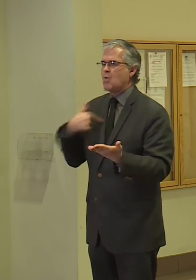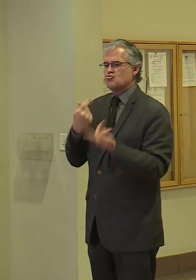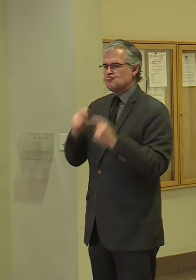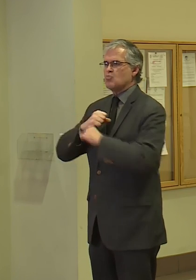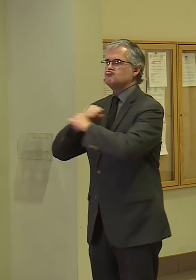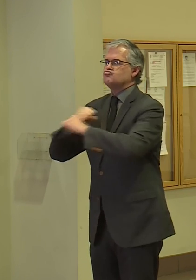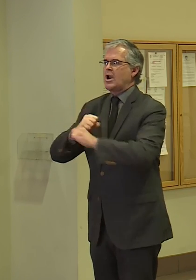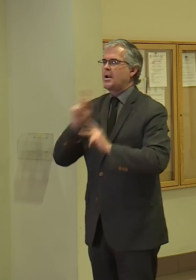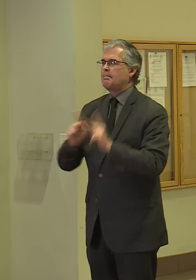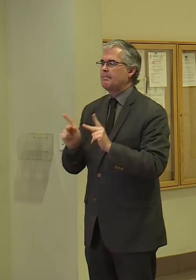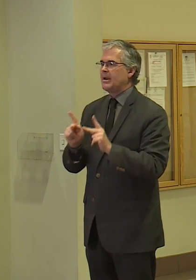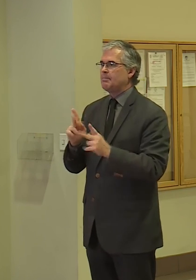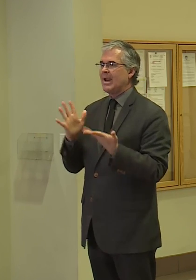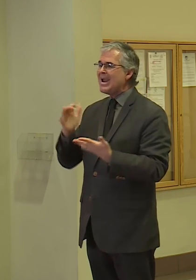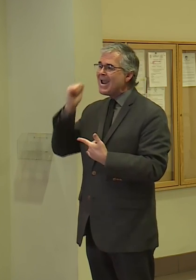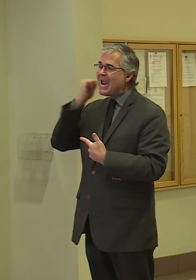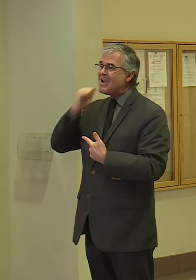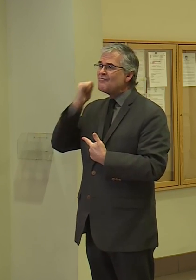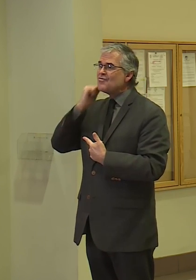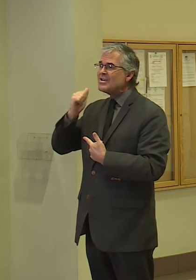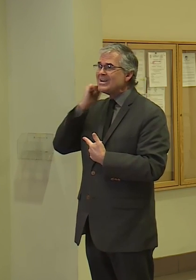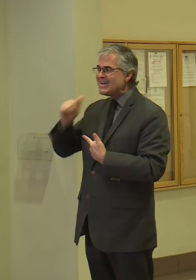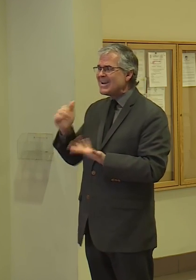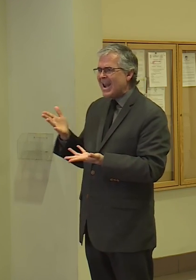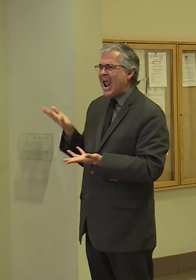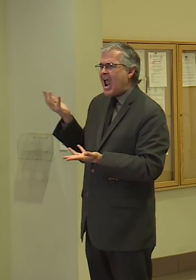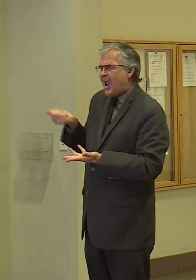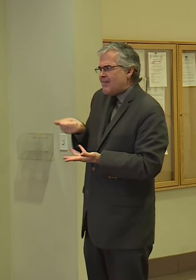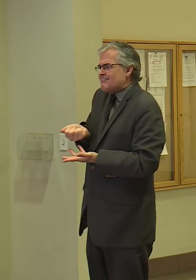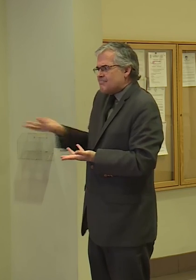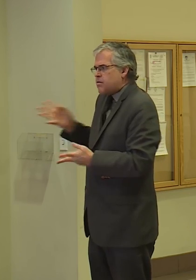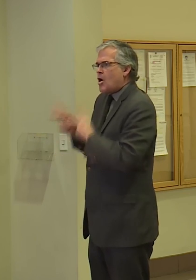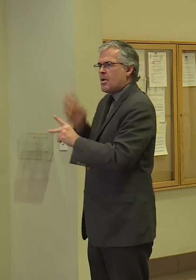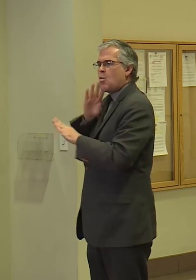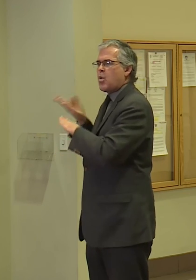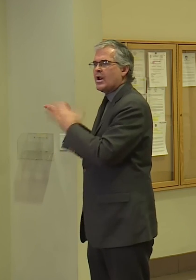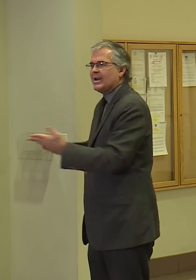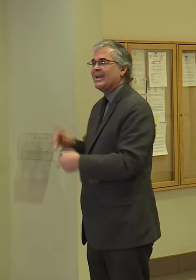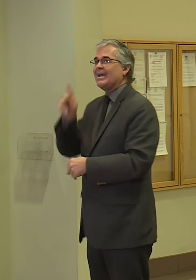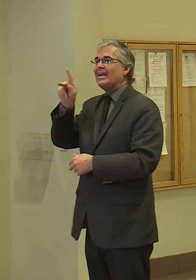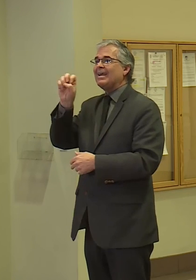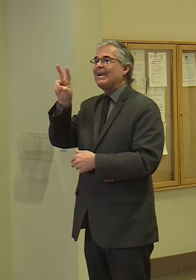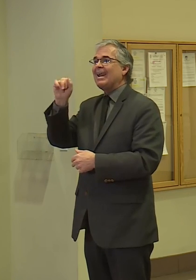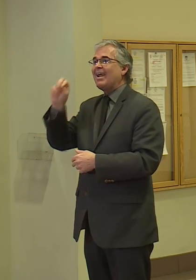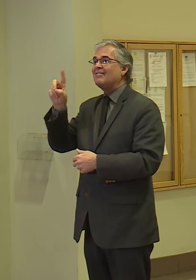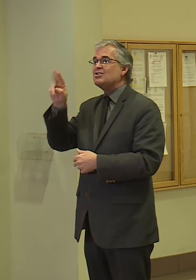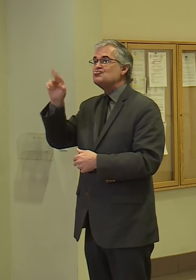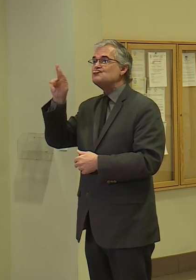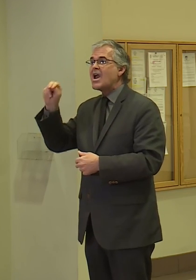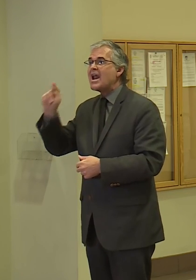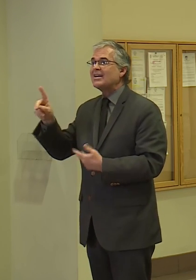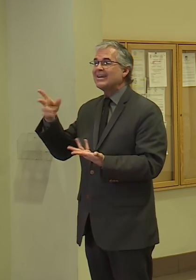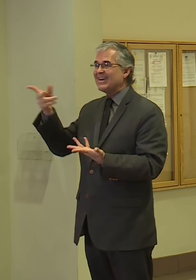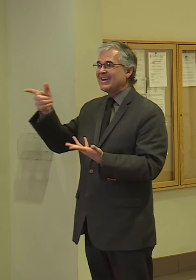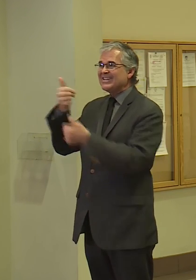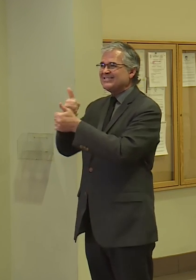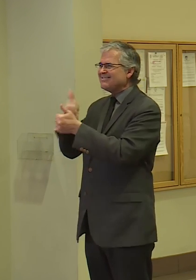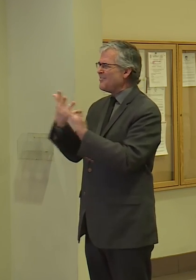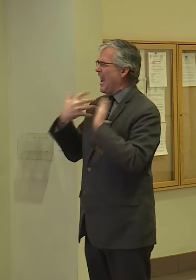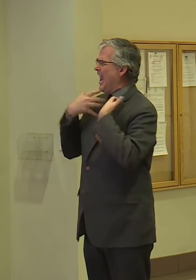here I'm losing a dozen people on the back end they're gonna die as a result of this Kevin Durant one of the most fit people in the world tested positive